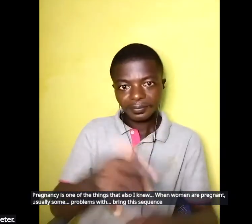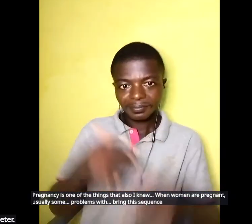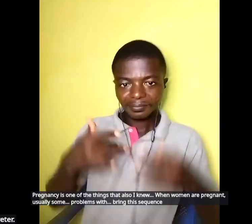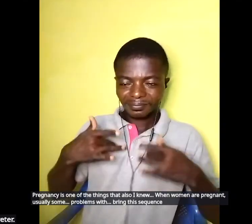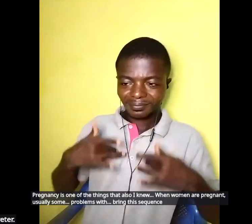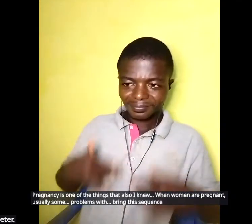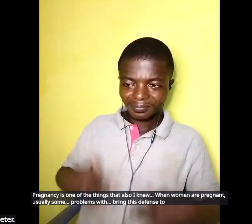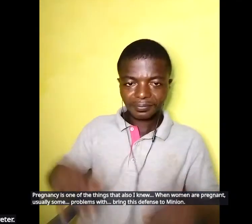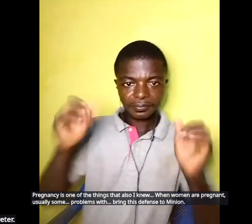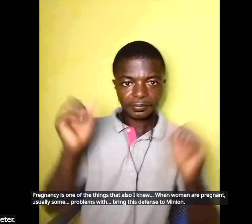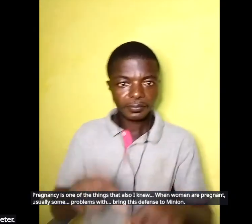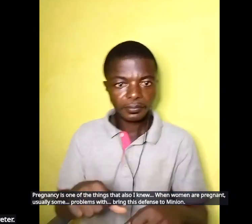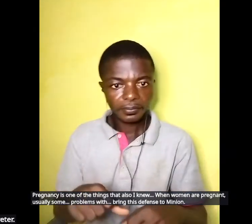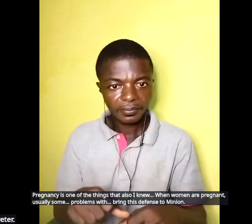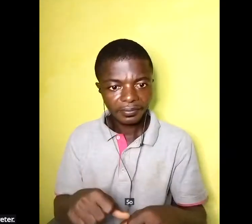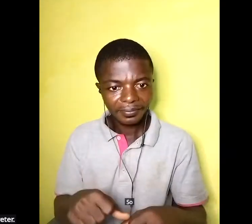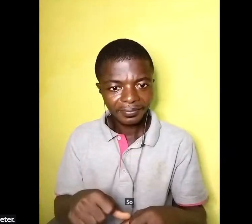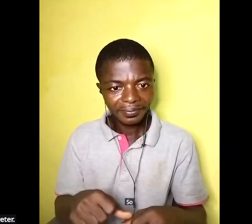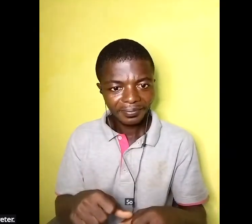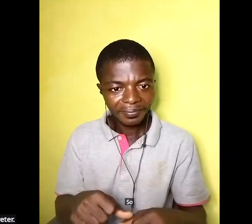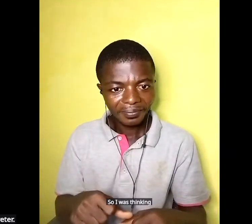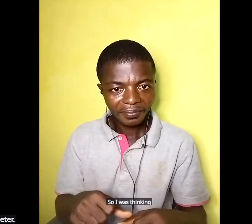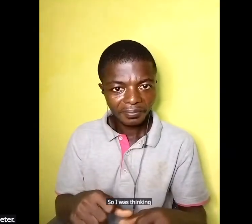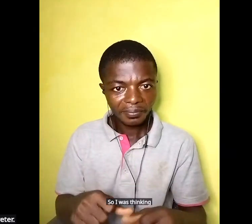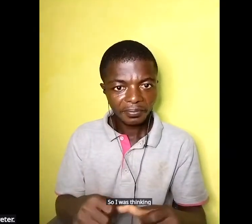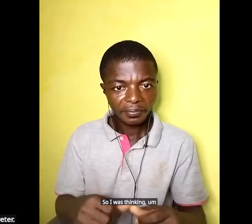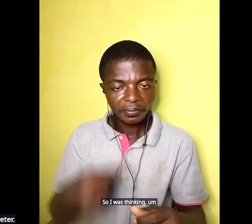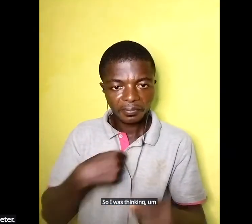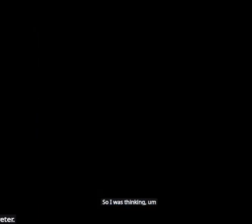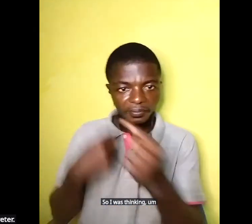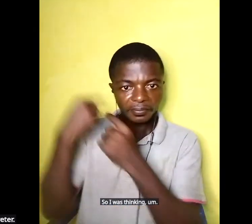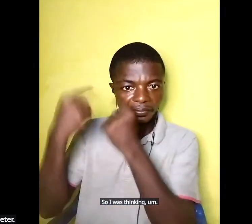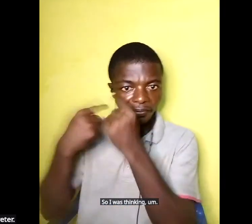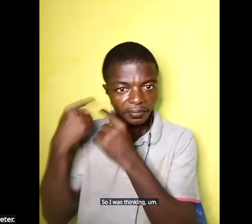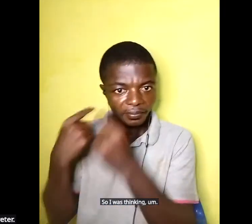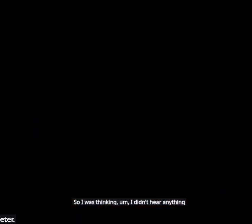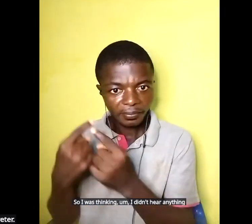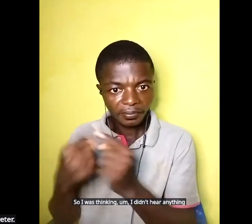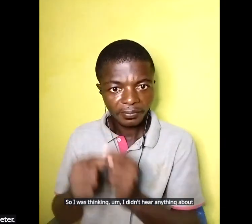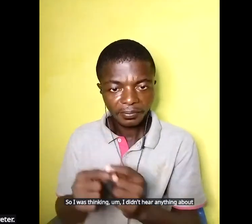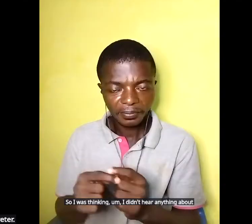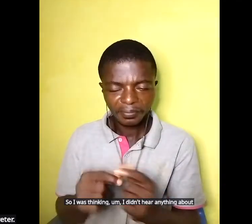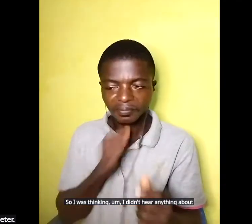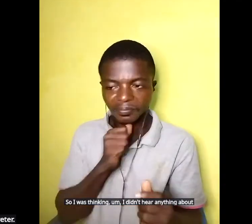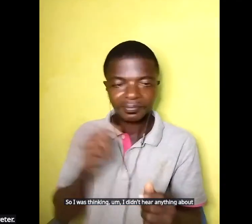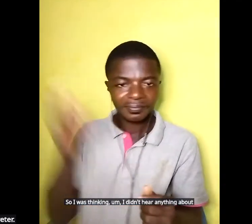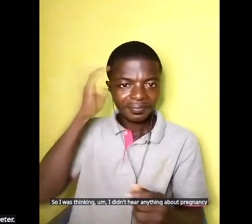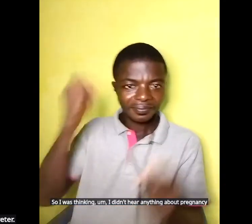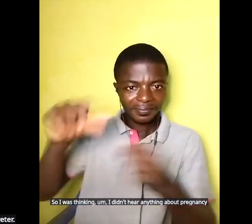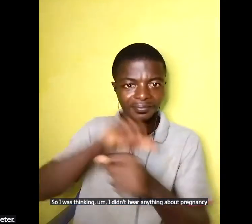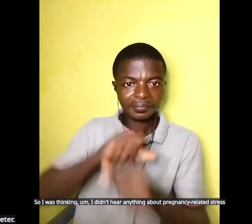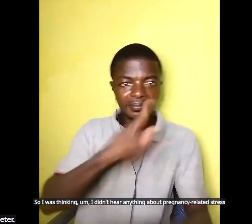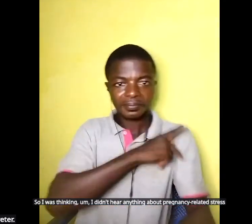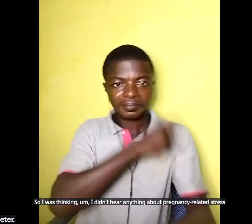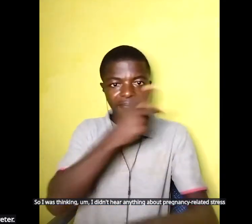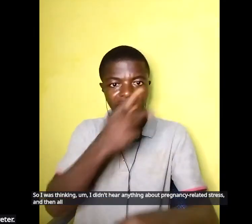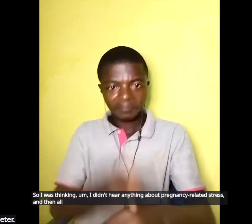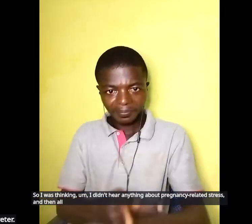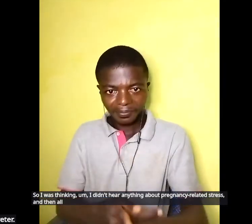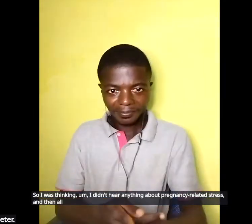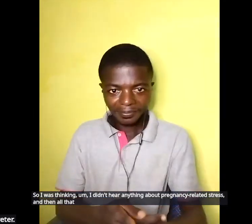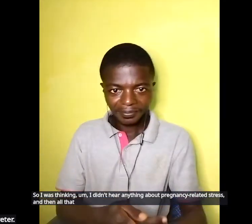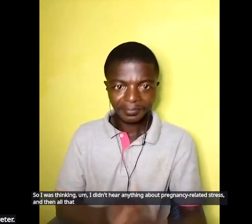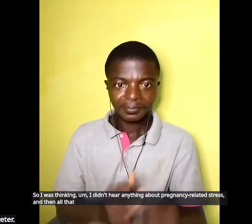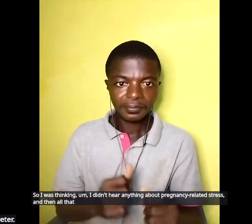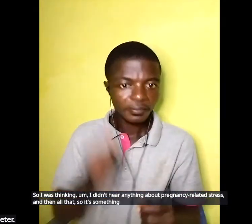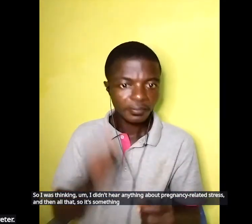so many other. So I was thinking, I didn't hear anything about pregnancy-related stress and then all that. So it's something